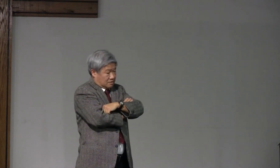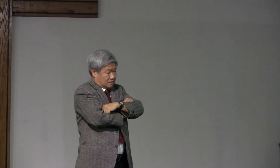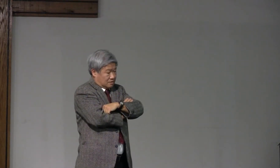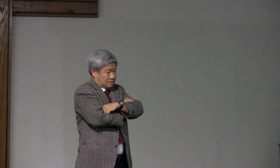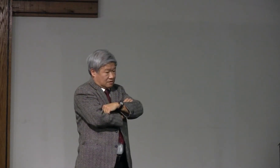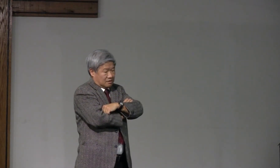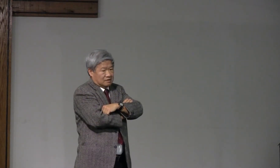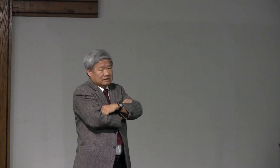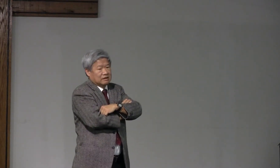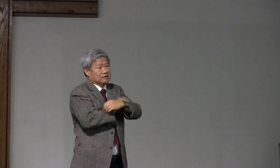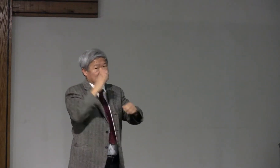And God